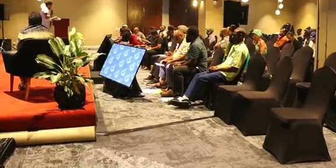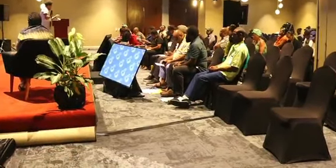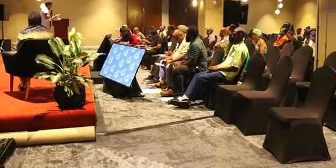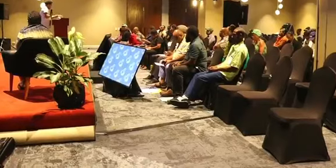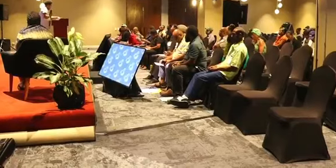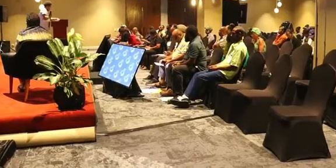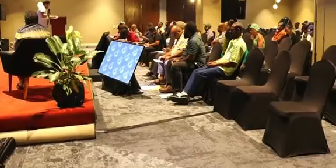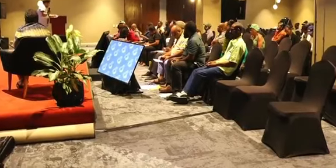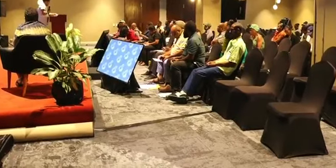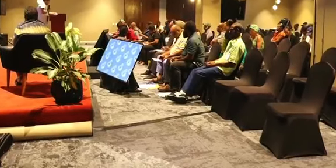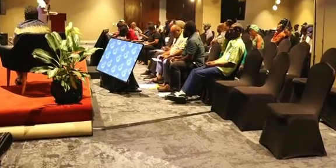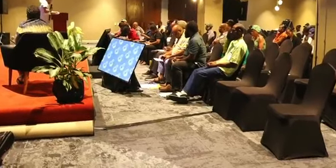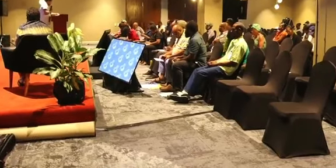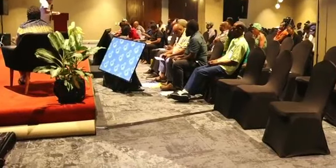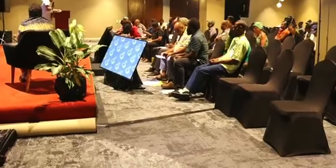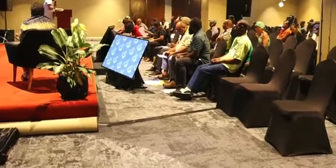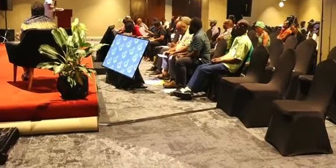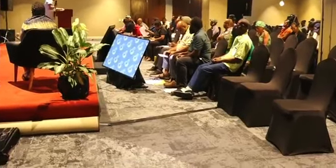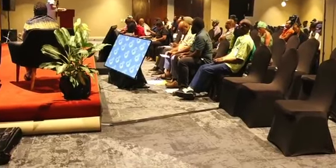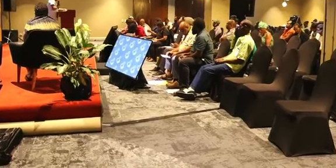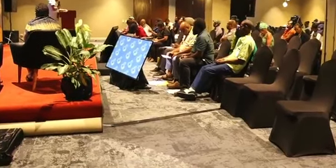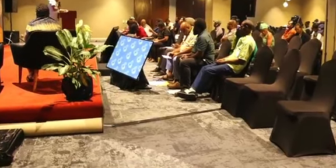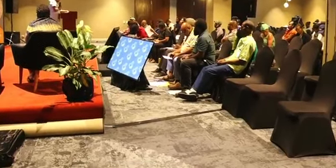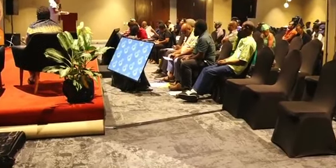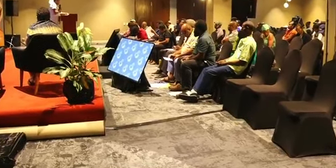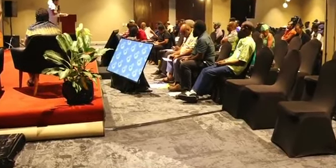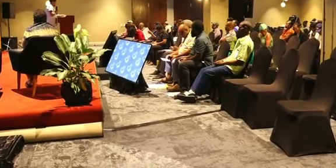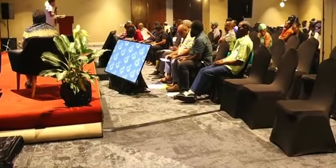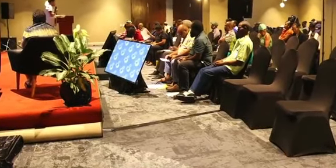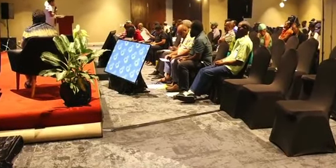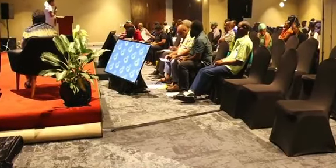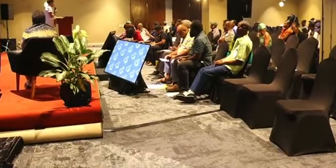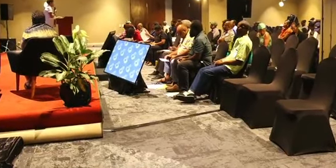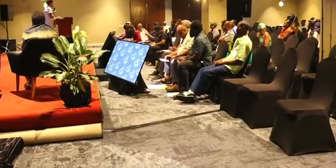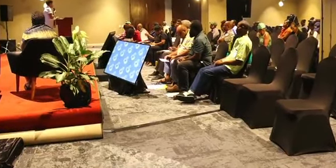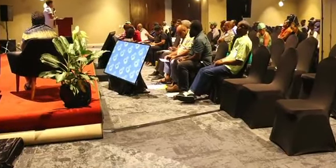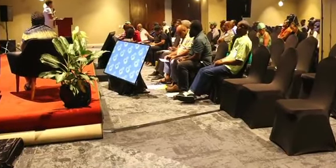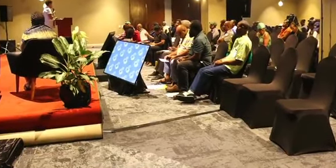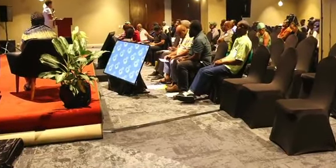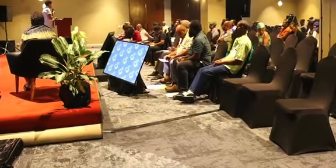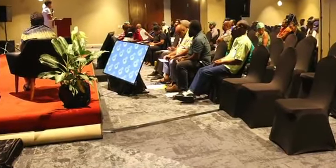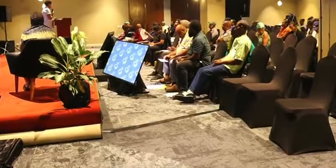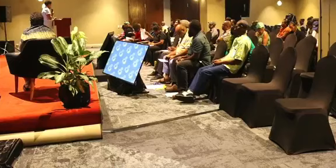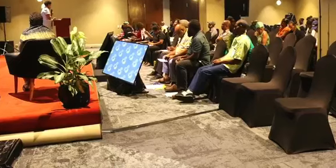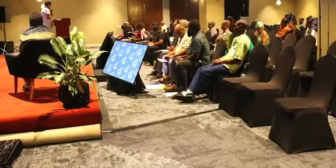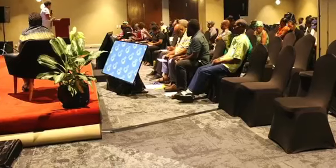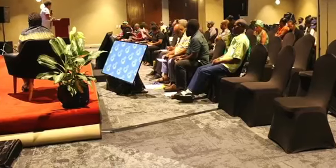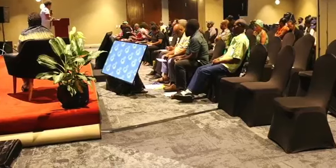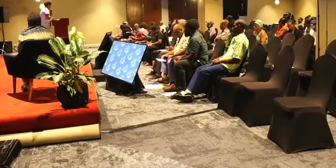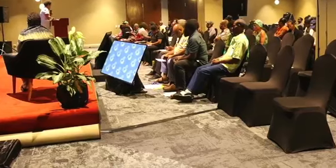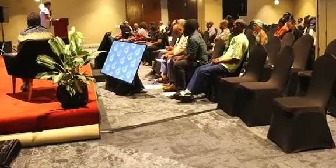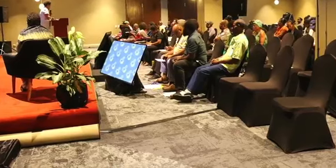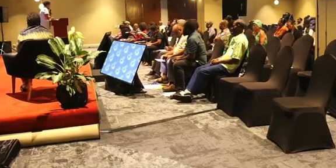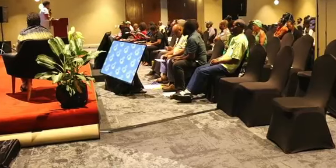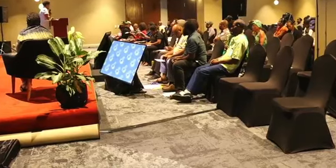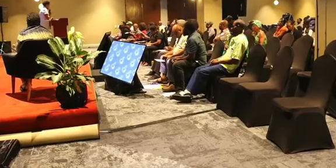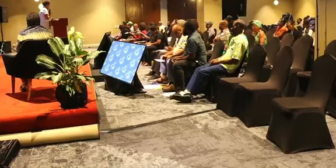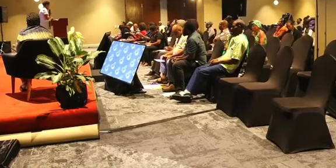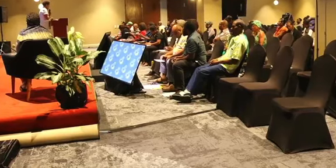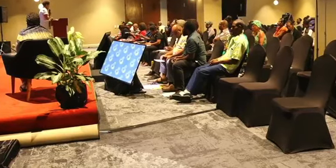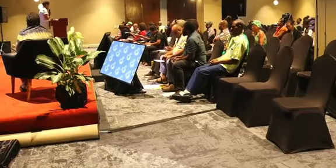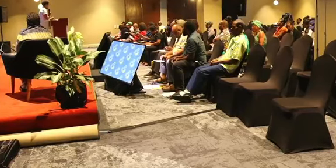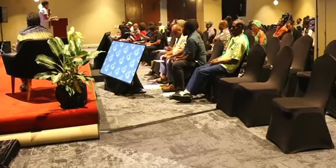In concluding or closing, we'll have the closing remarks from our